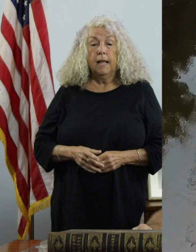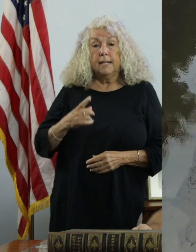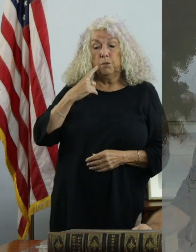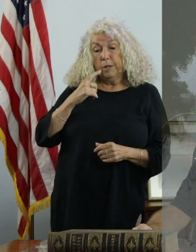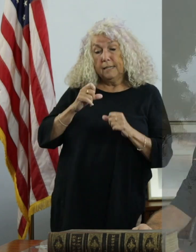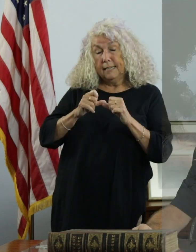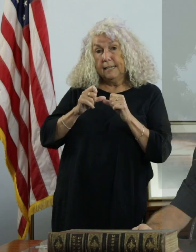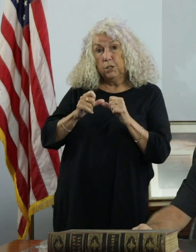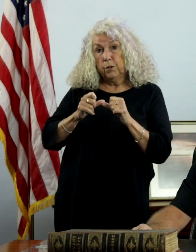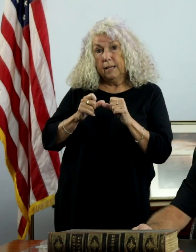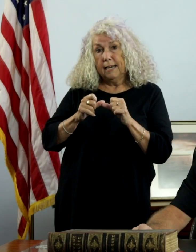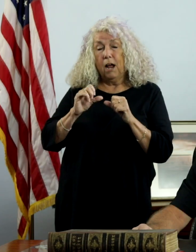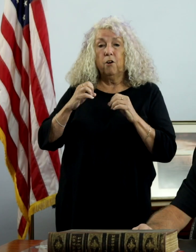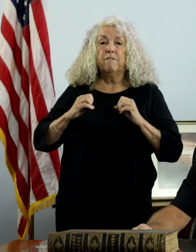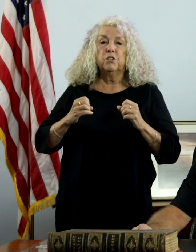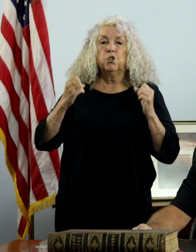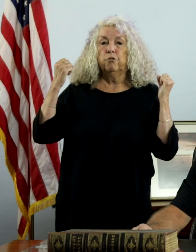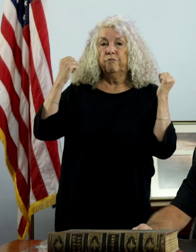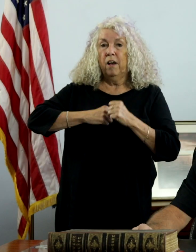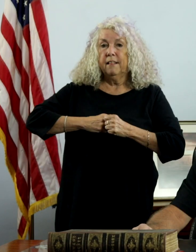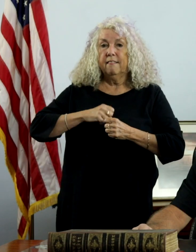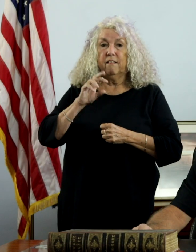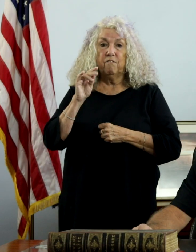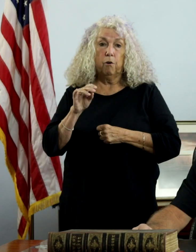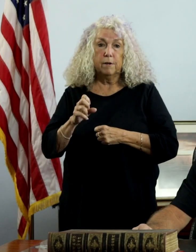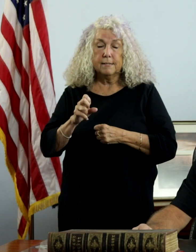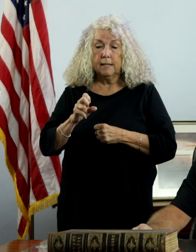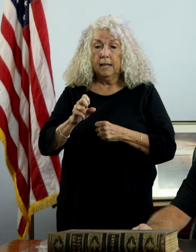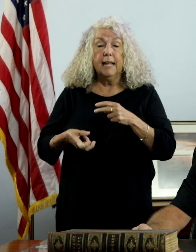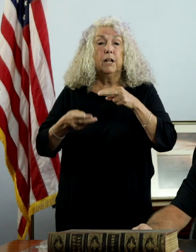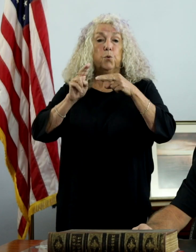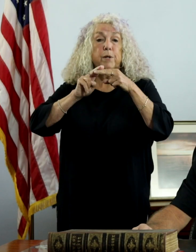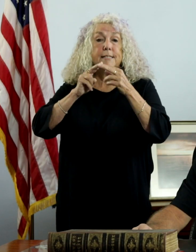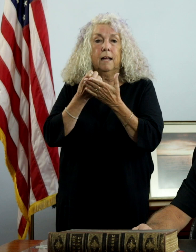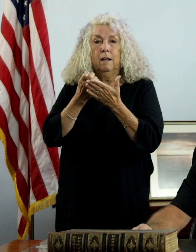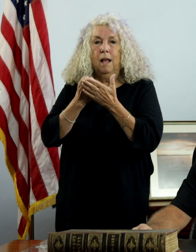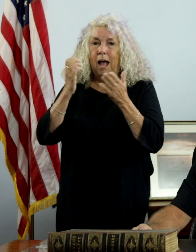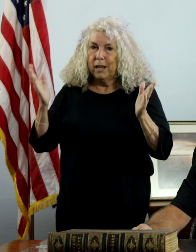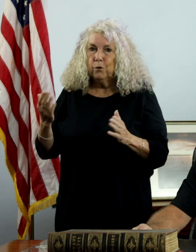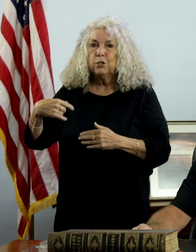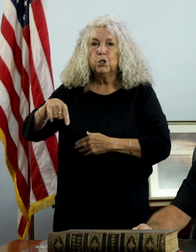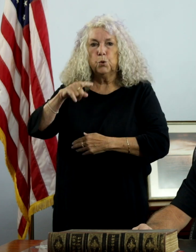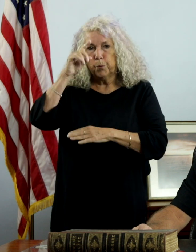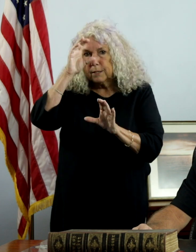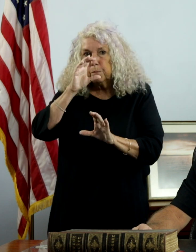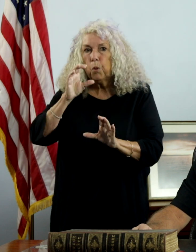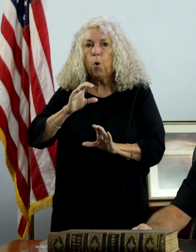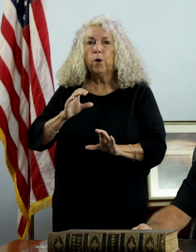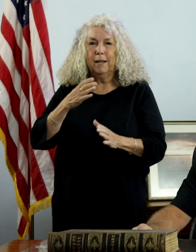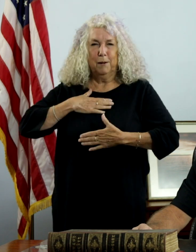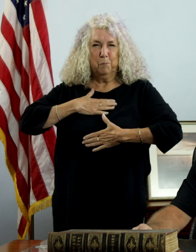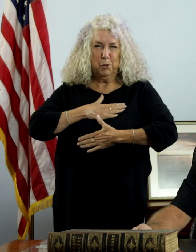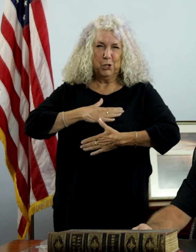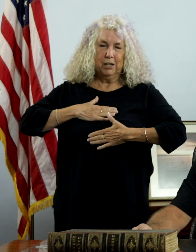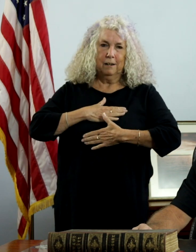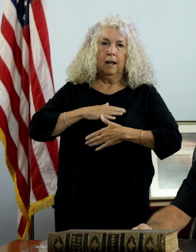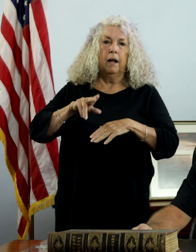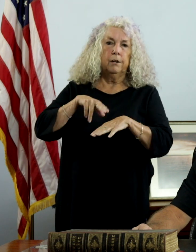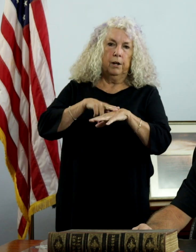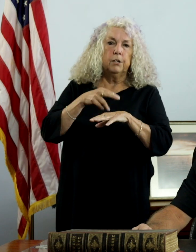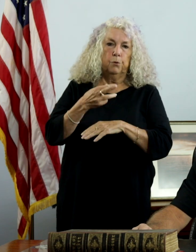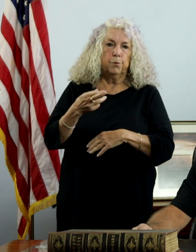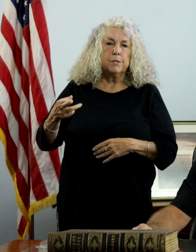we continue in our efforts to fight this virus and boost our economy, I encourage you to explore and appreciate our